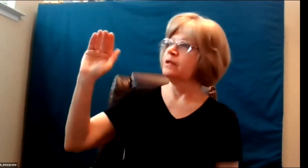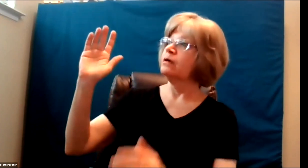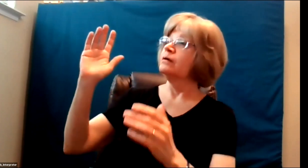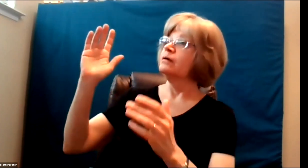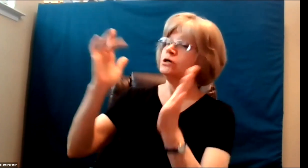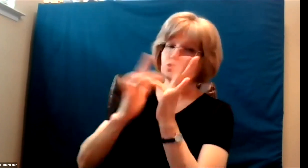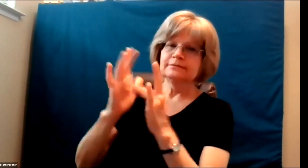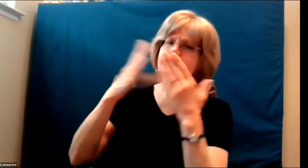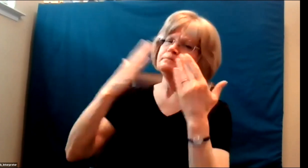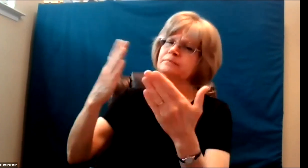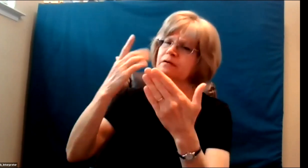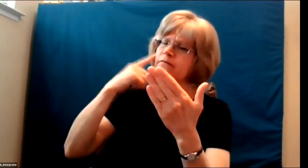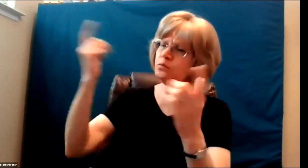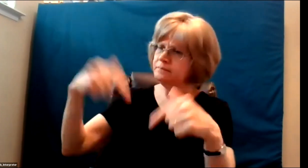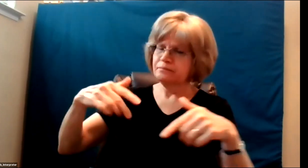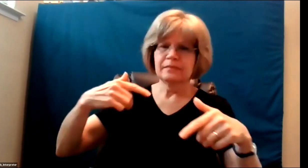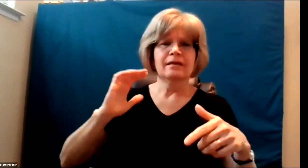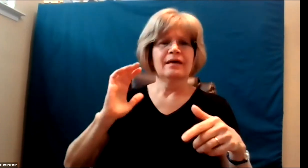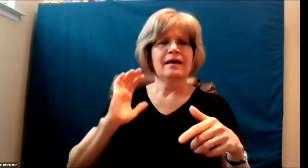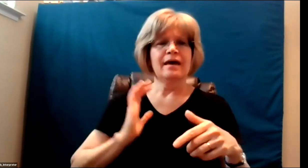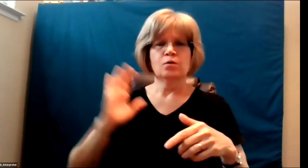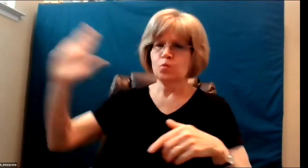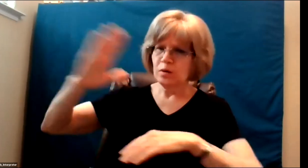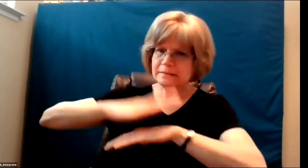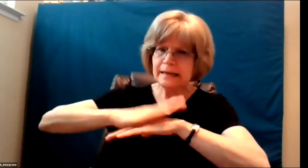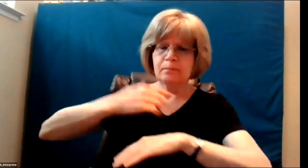Jesus, thank you for being our host and inviting us here.